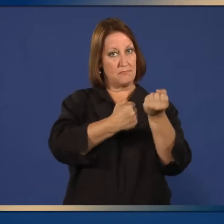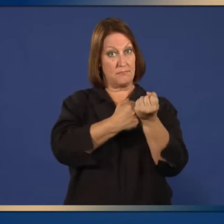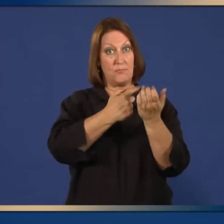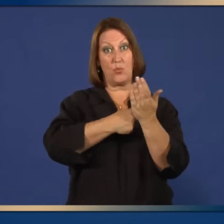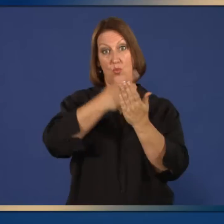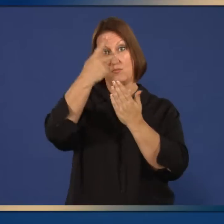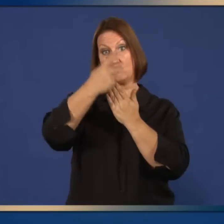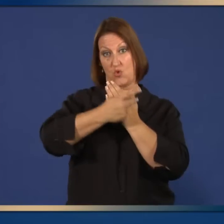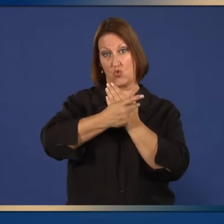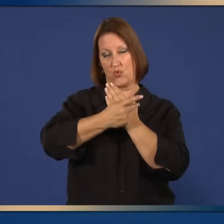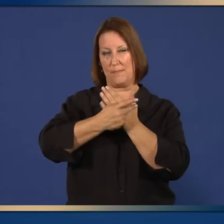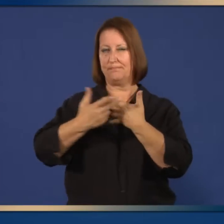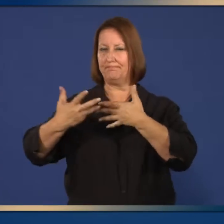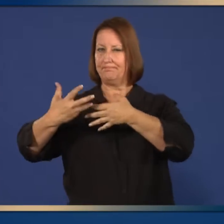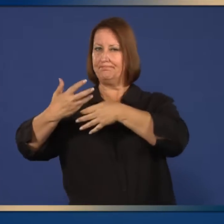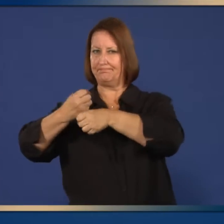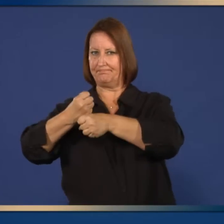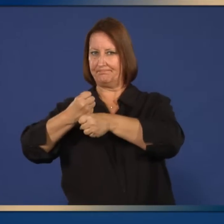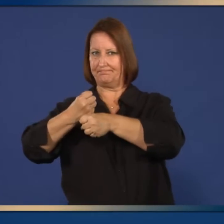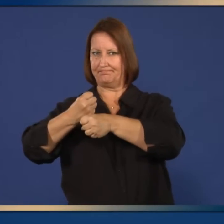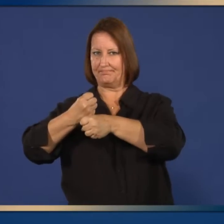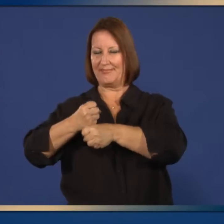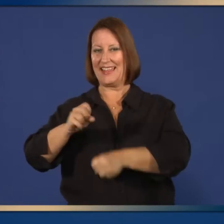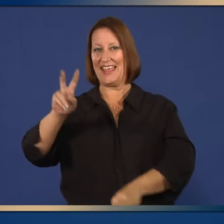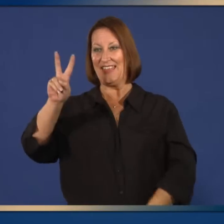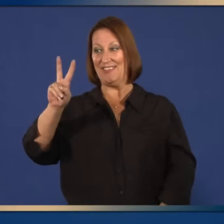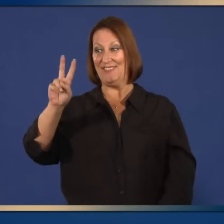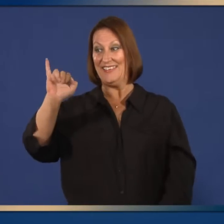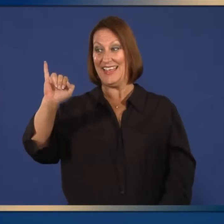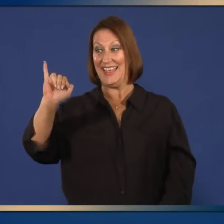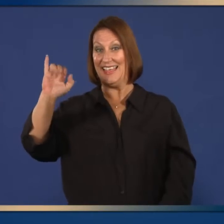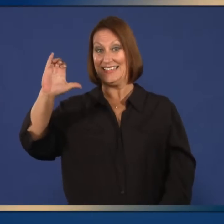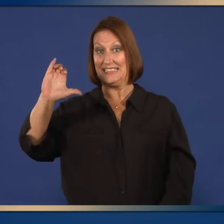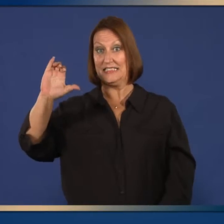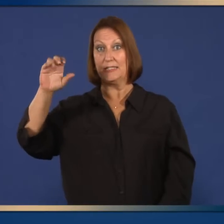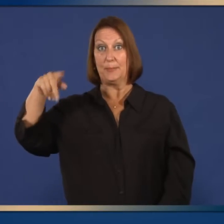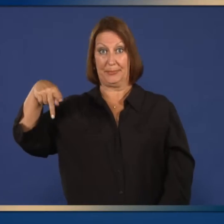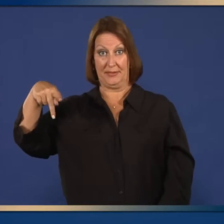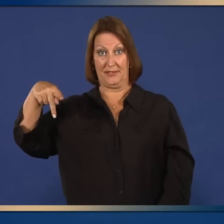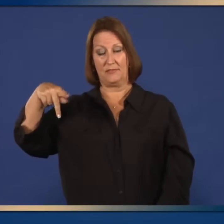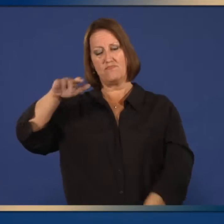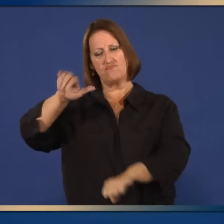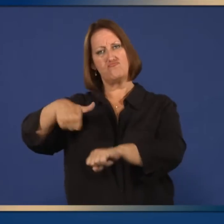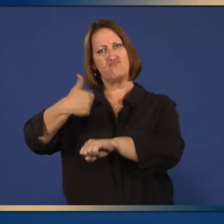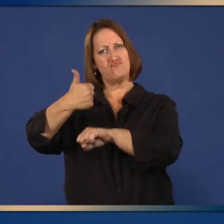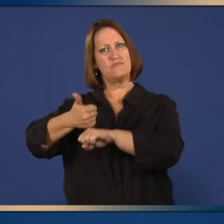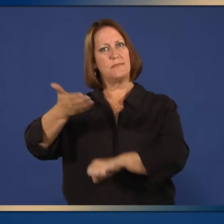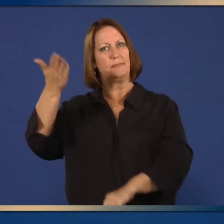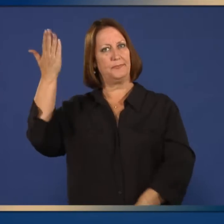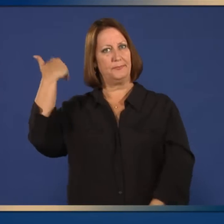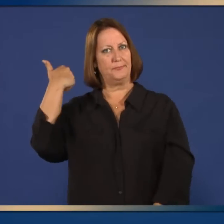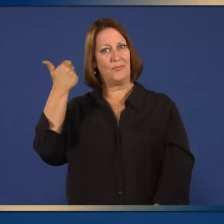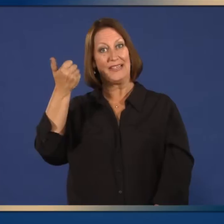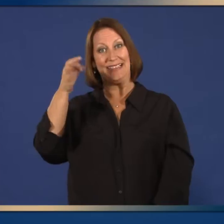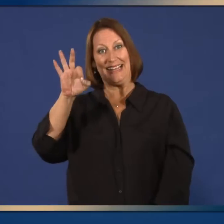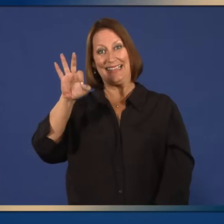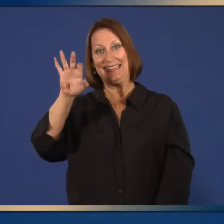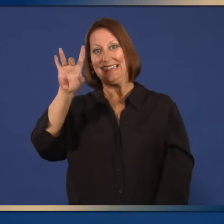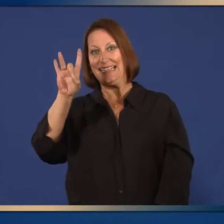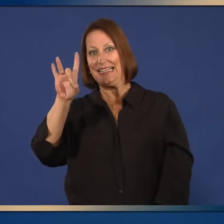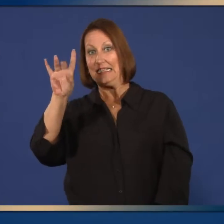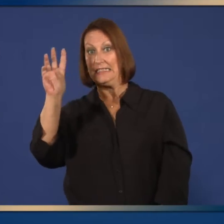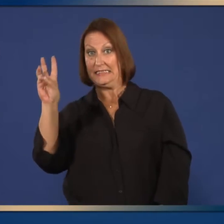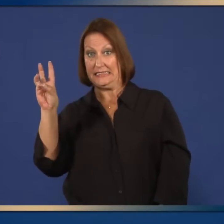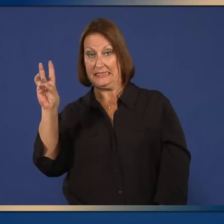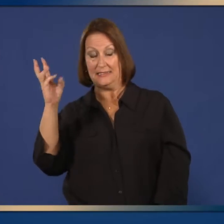The National Vaccine Injury Compensation Program, or VICP, was